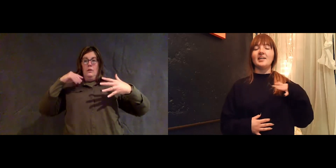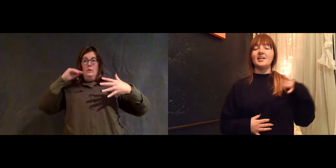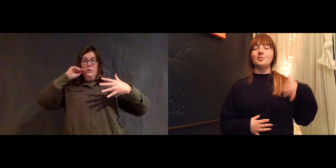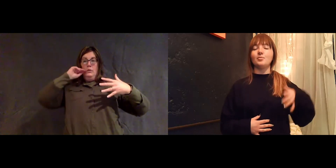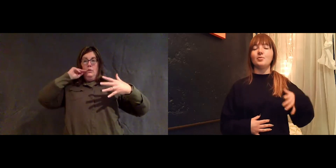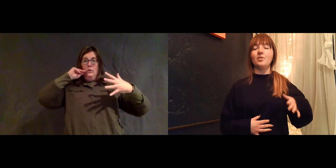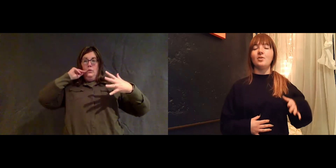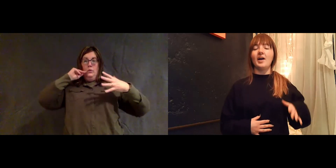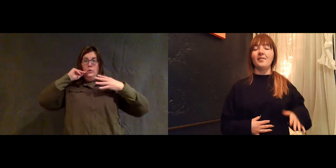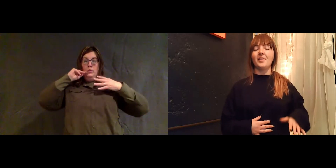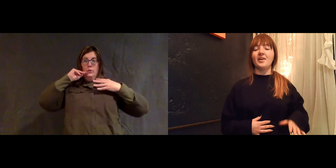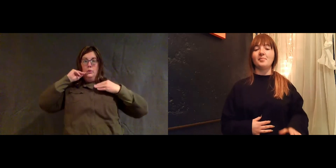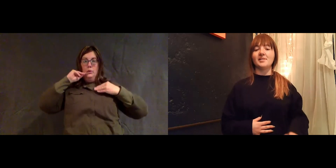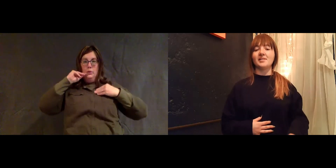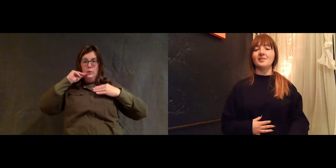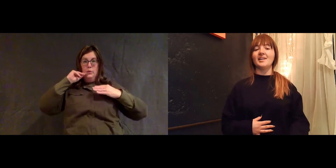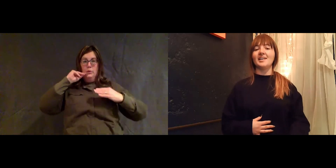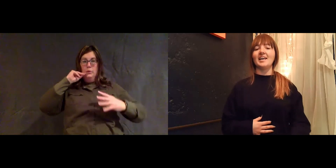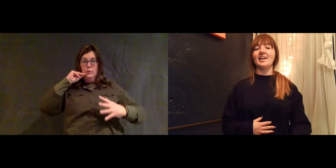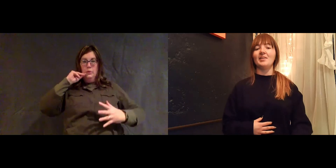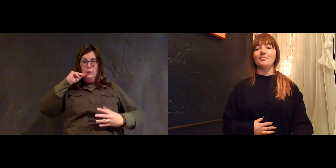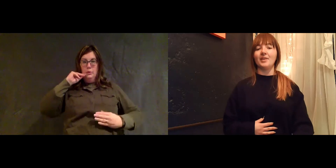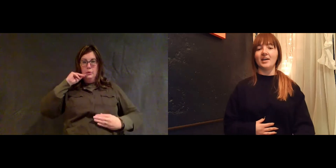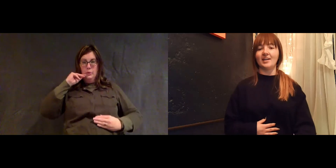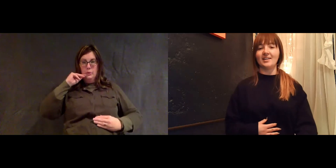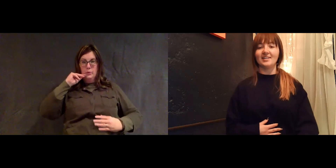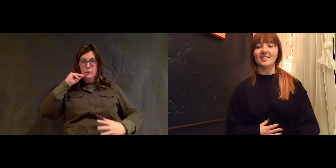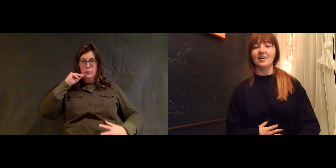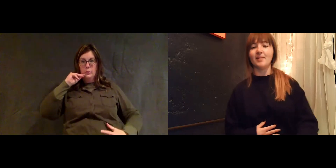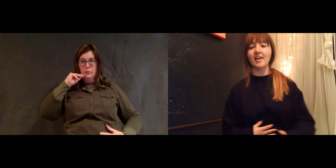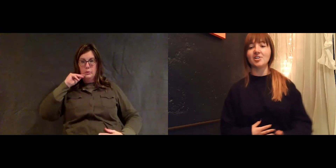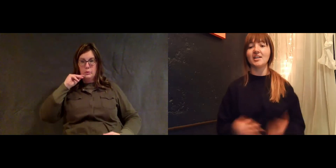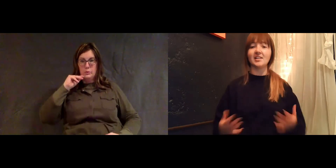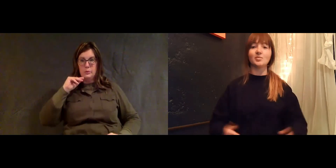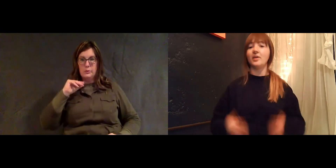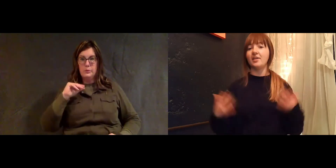Exhale, letting it roll out the opposite way it came in.